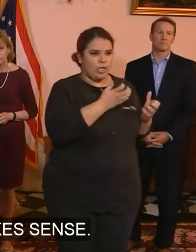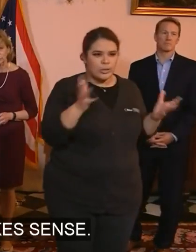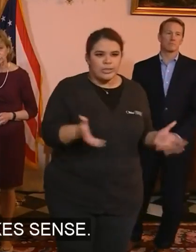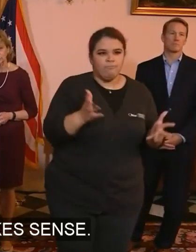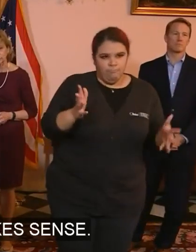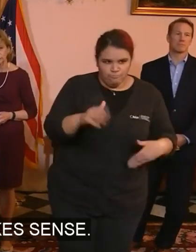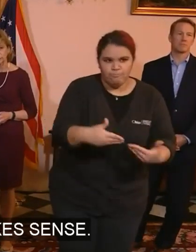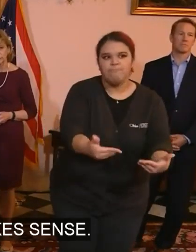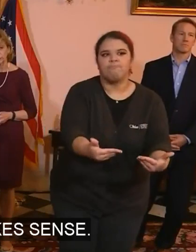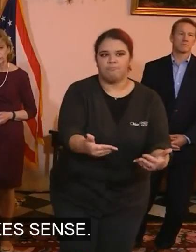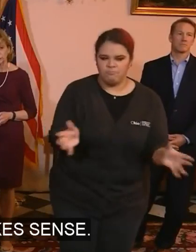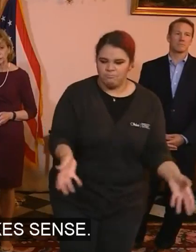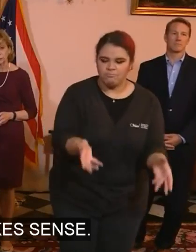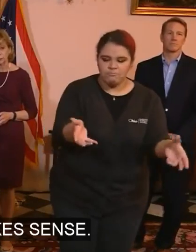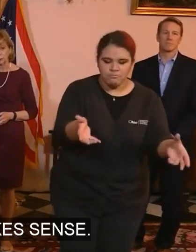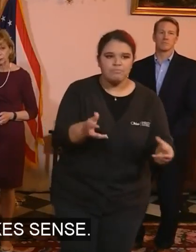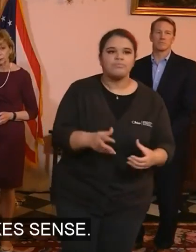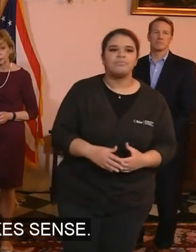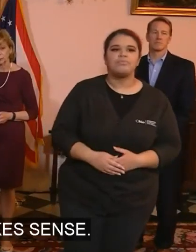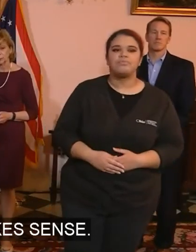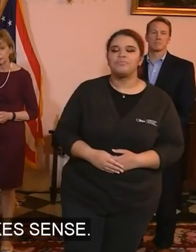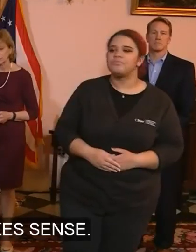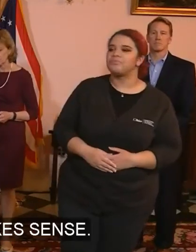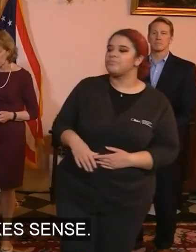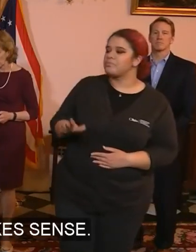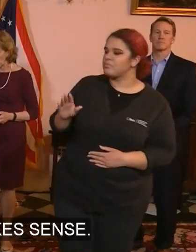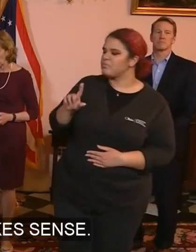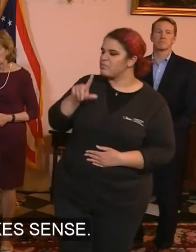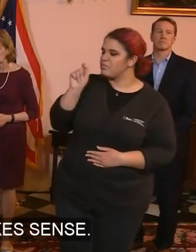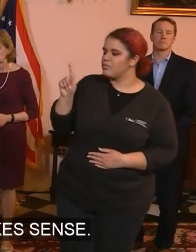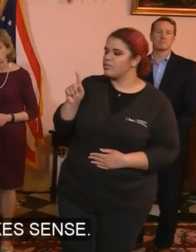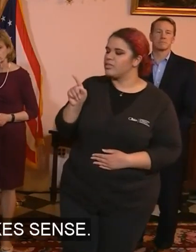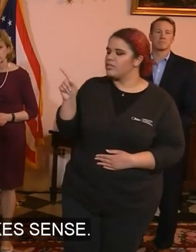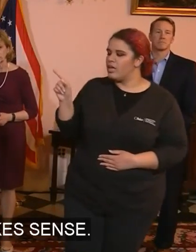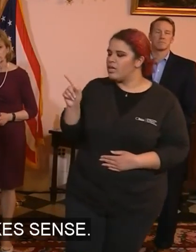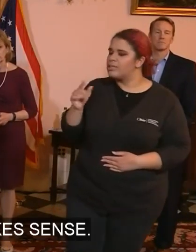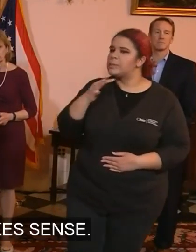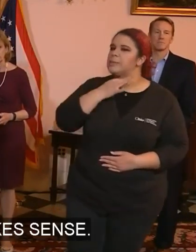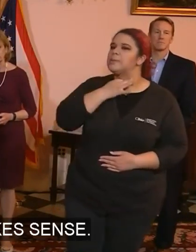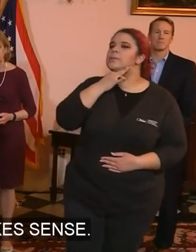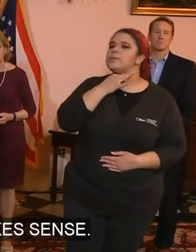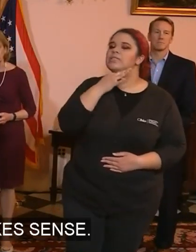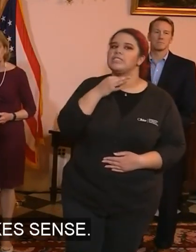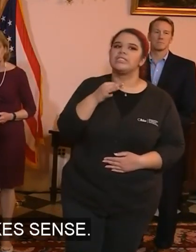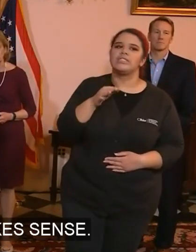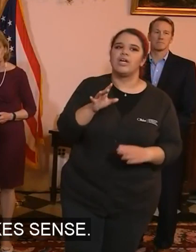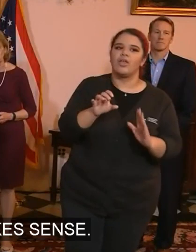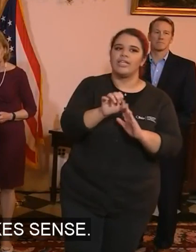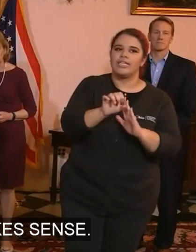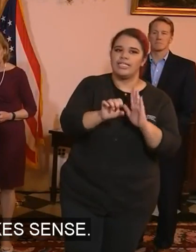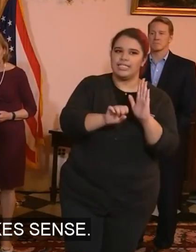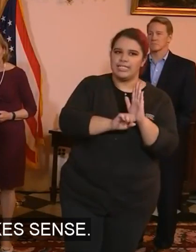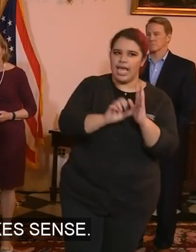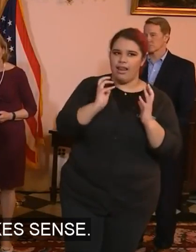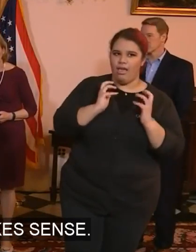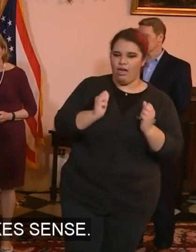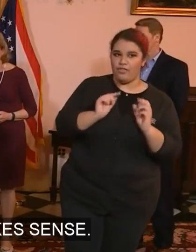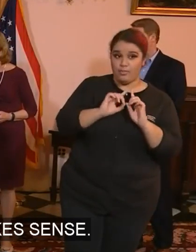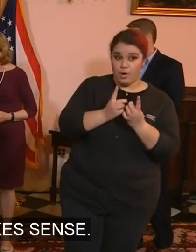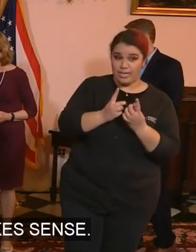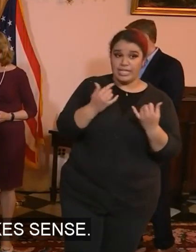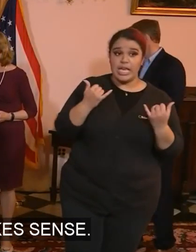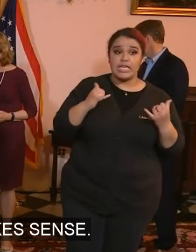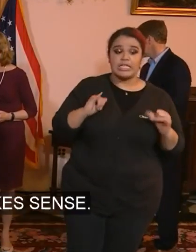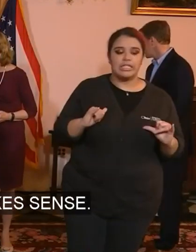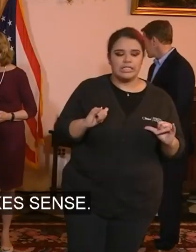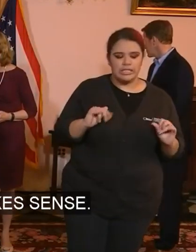This is for Dr. Acton, Jake Zuckerman from the Capitol Journal. Is the state or state health department still contact tracing? Are we still in a position where that is